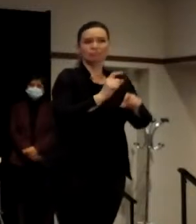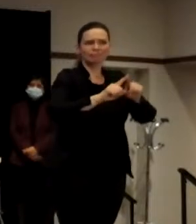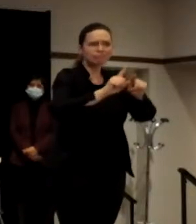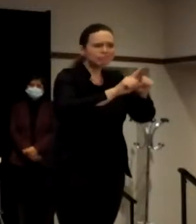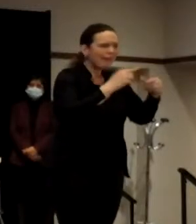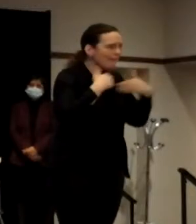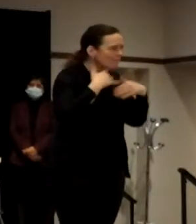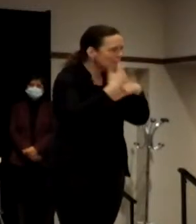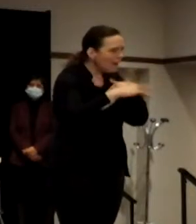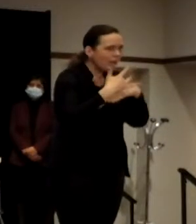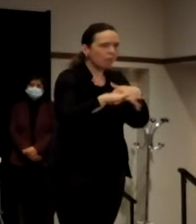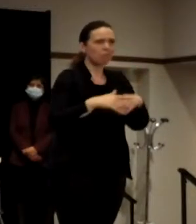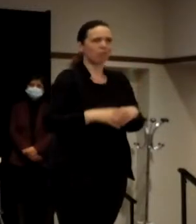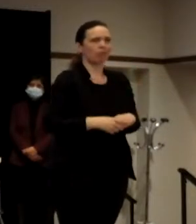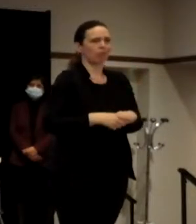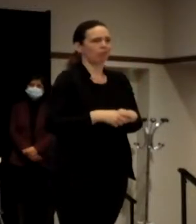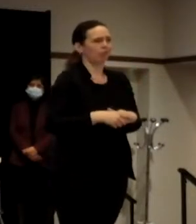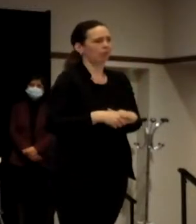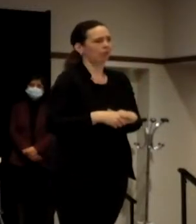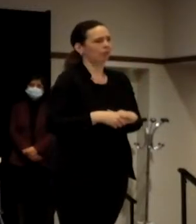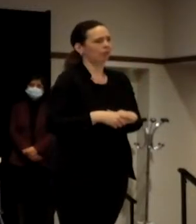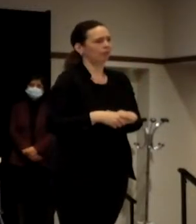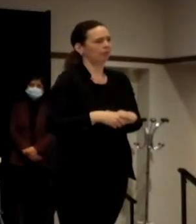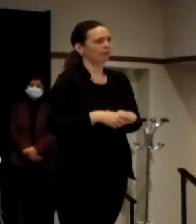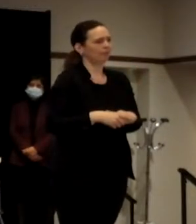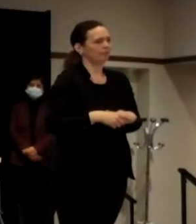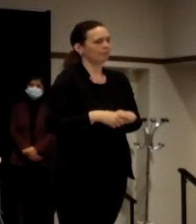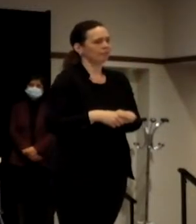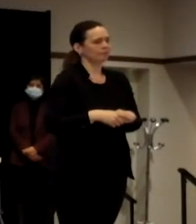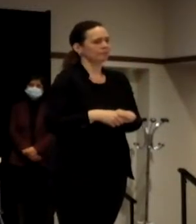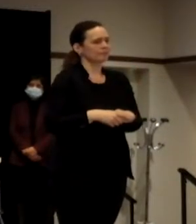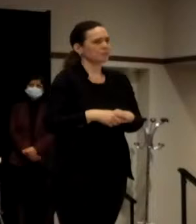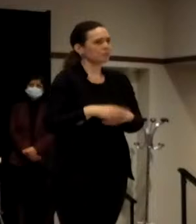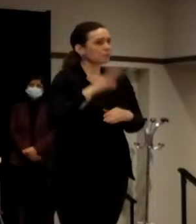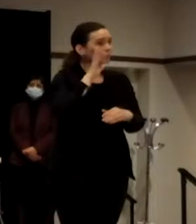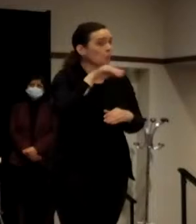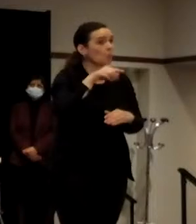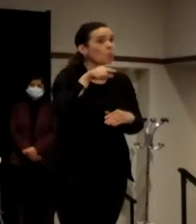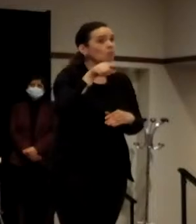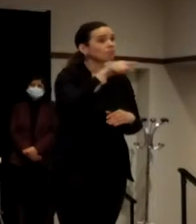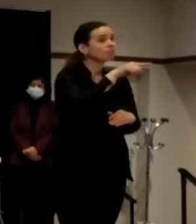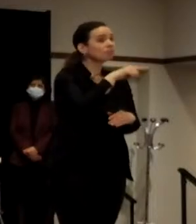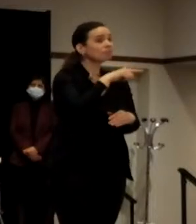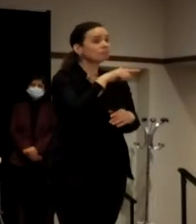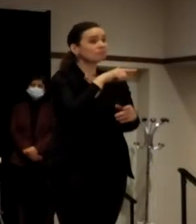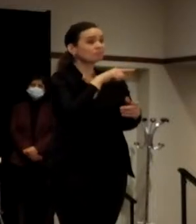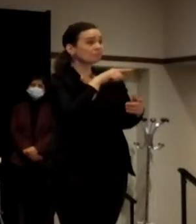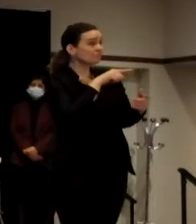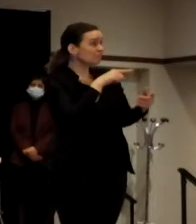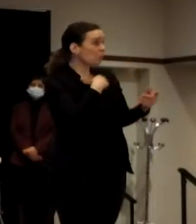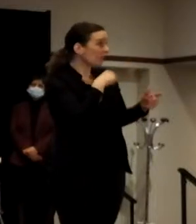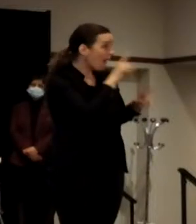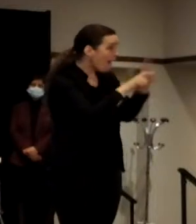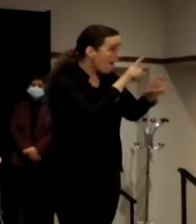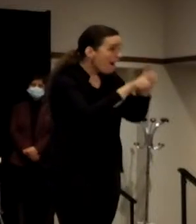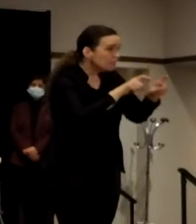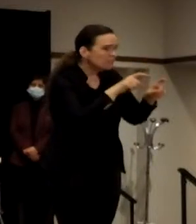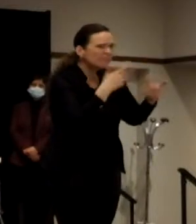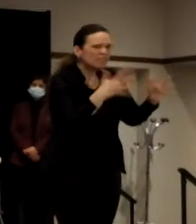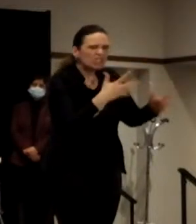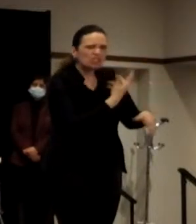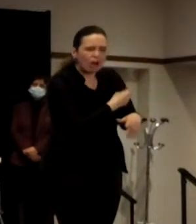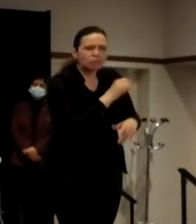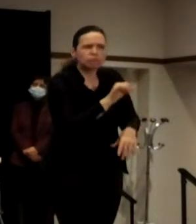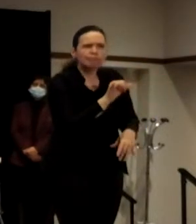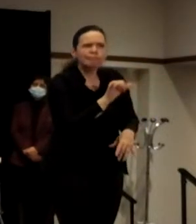on, they're the same people that we had a list for, they had already gotten the vaccine. And the hotel workers, again,